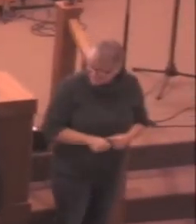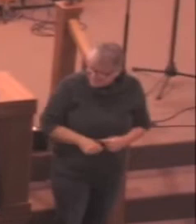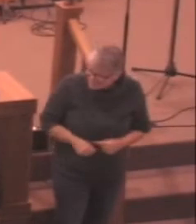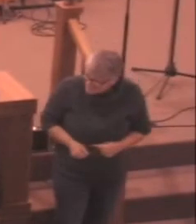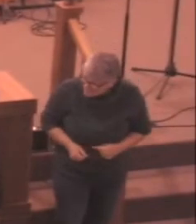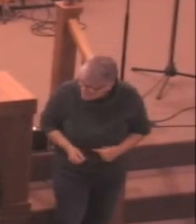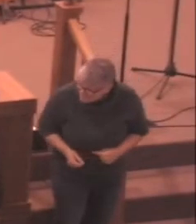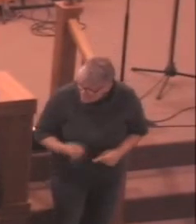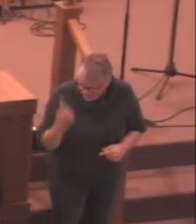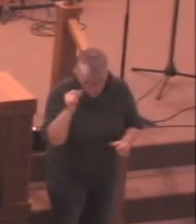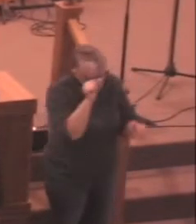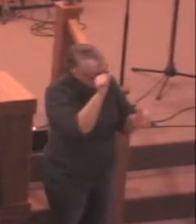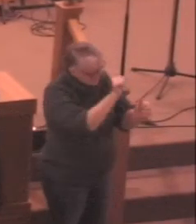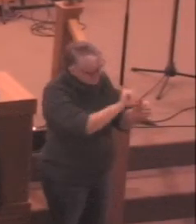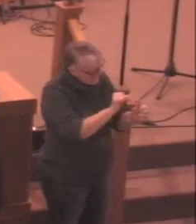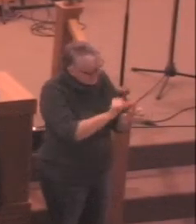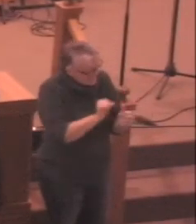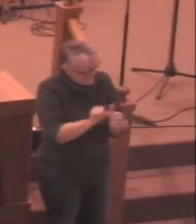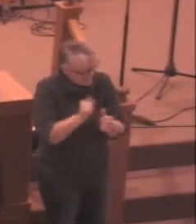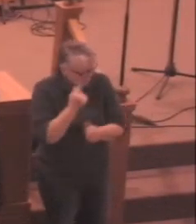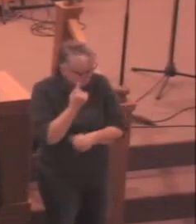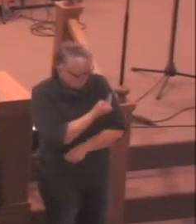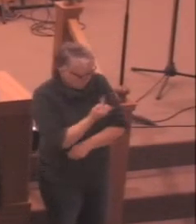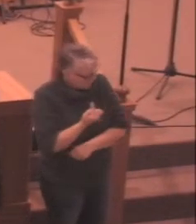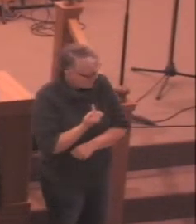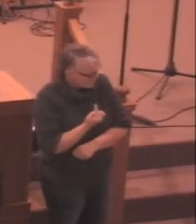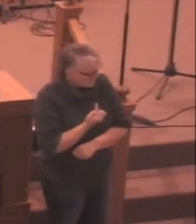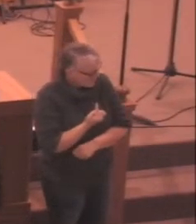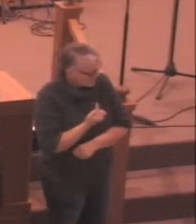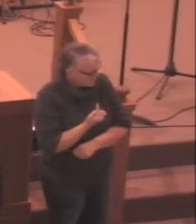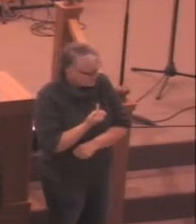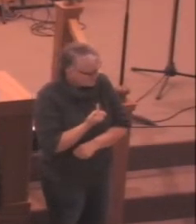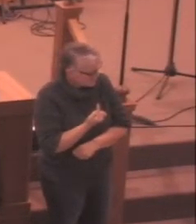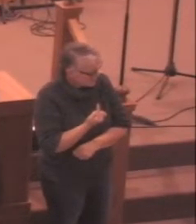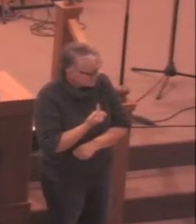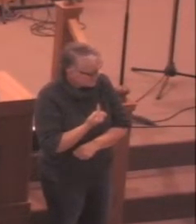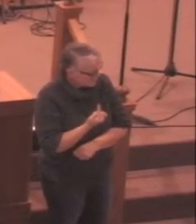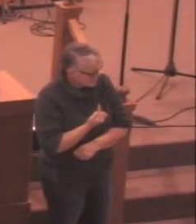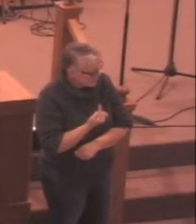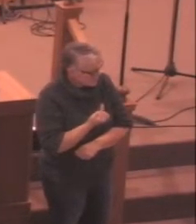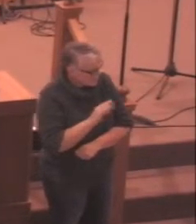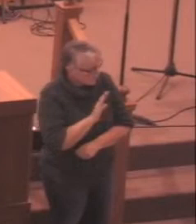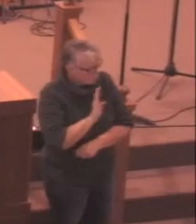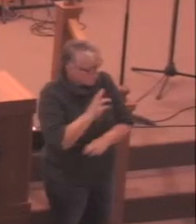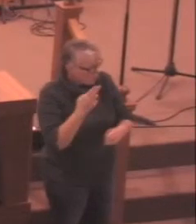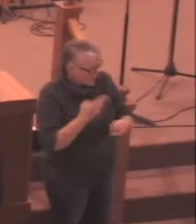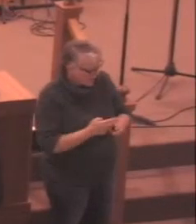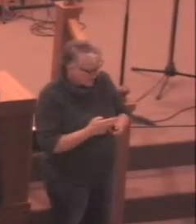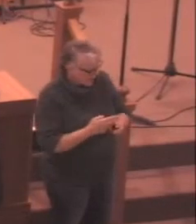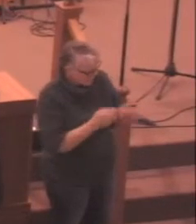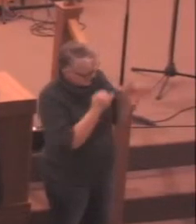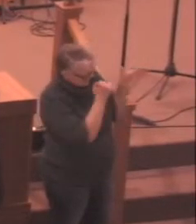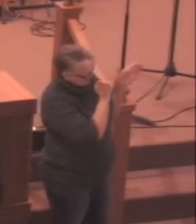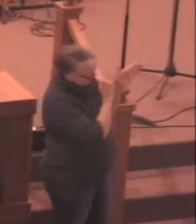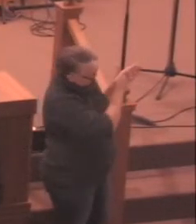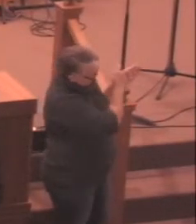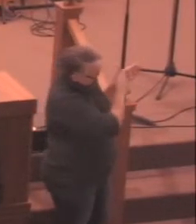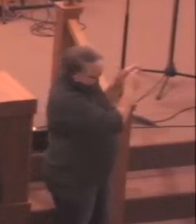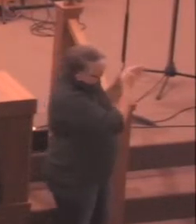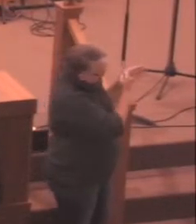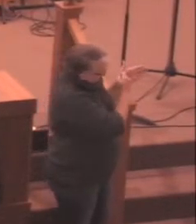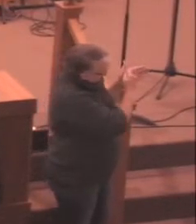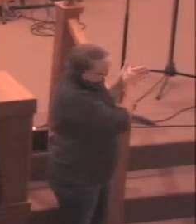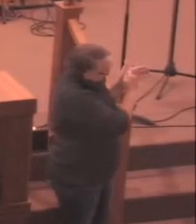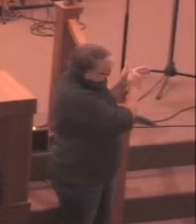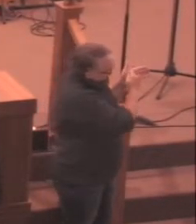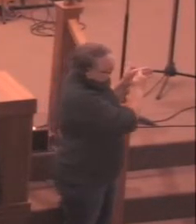To each and every one, that your name is inscribed on the palm